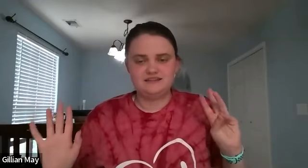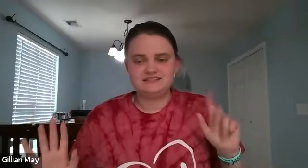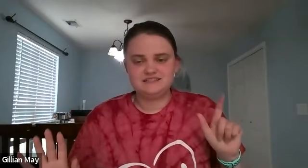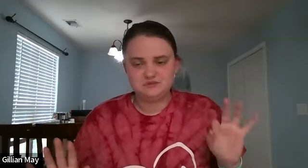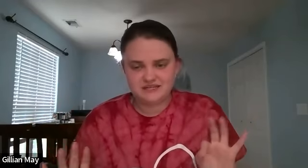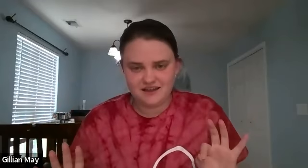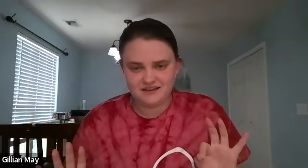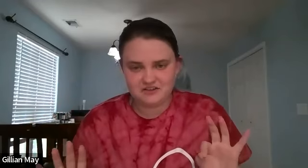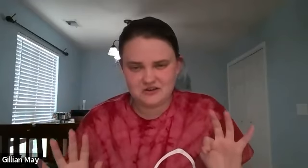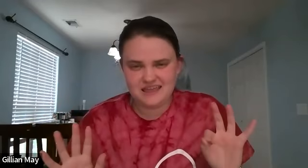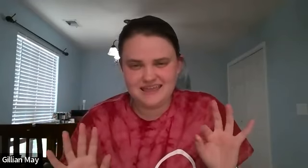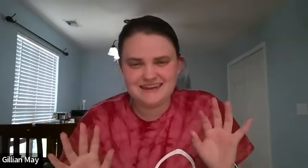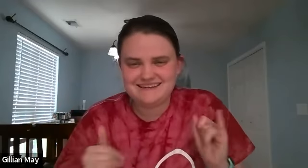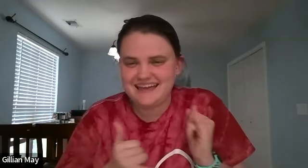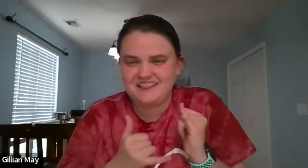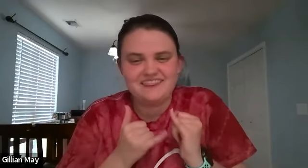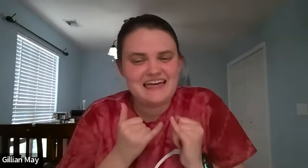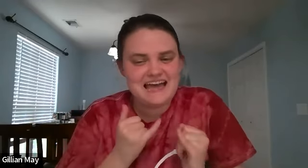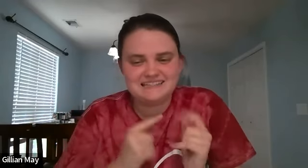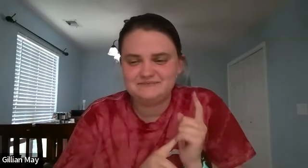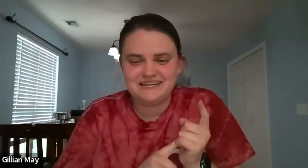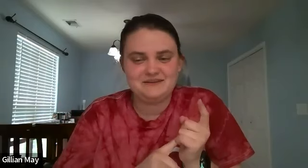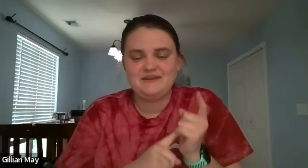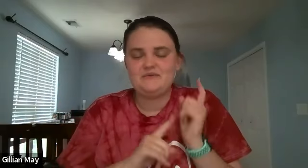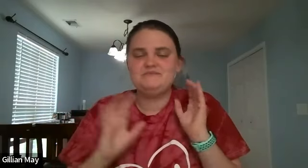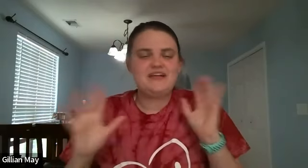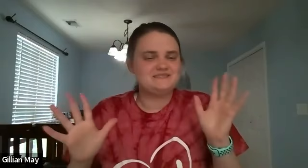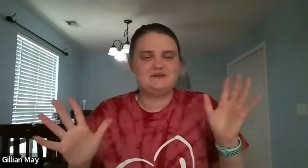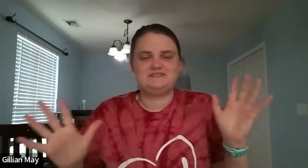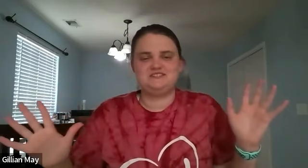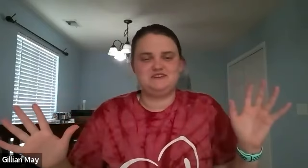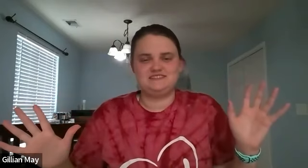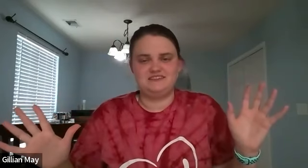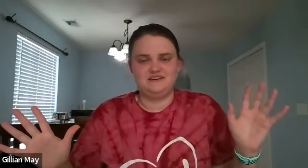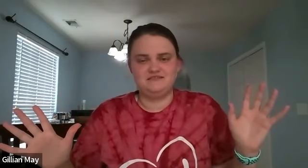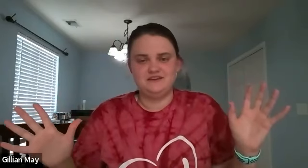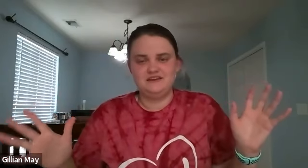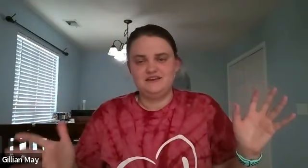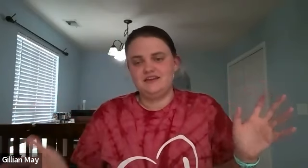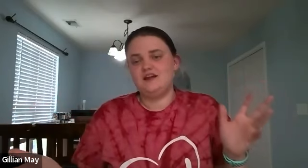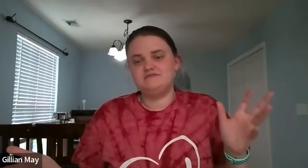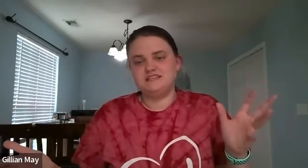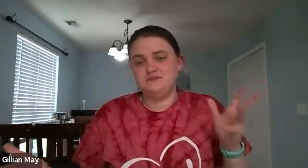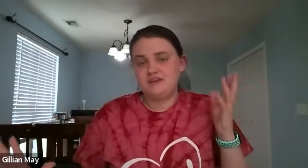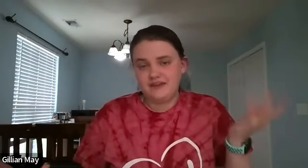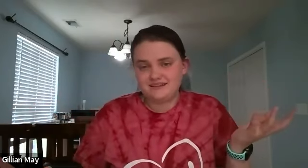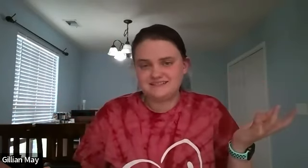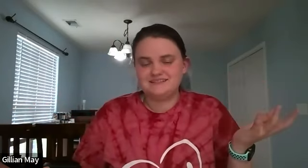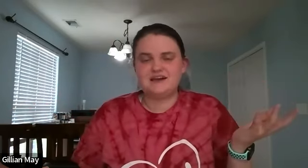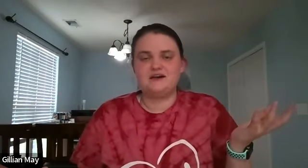is 6:29. Are there any like last minute signs you guys can think of? And obviously, if you can't,